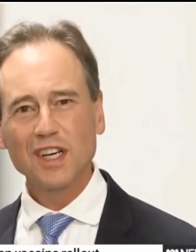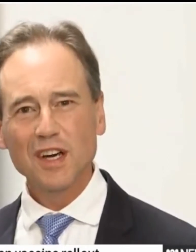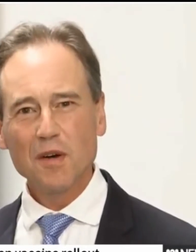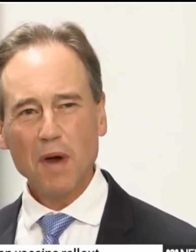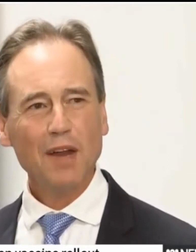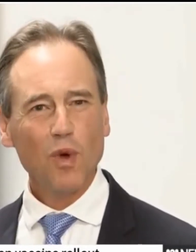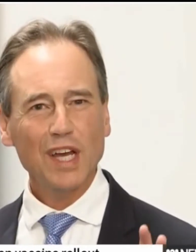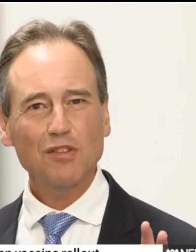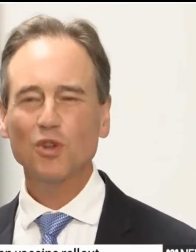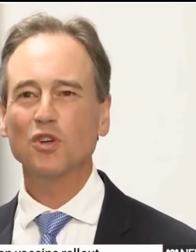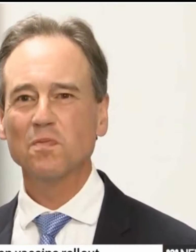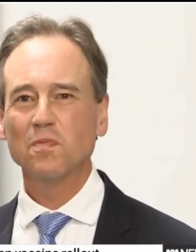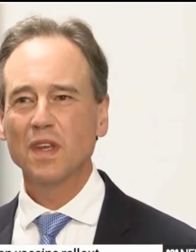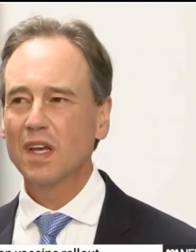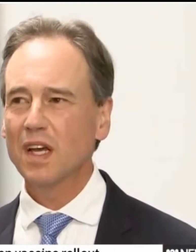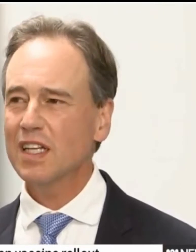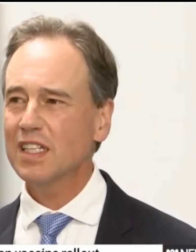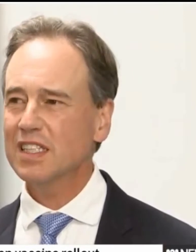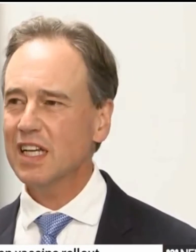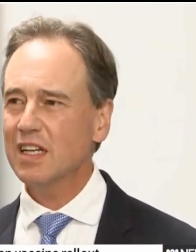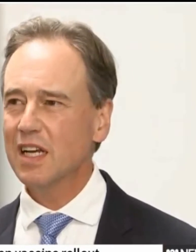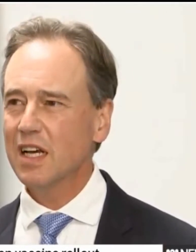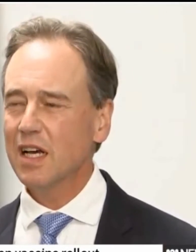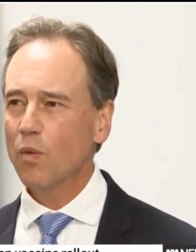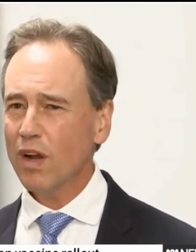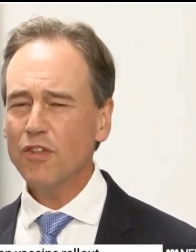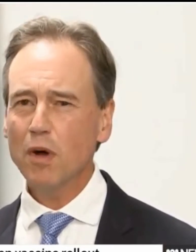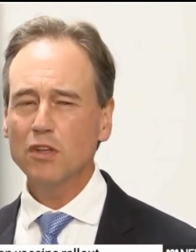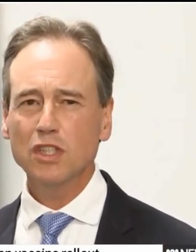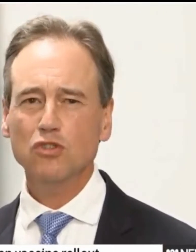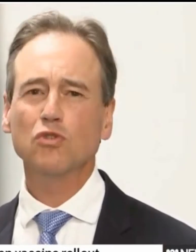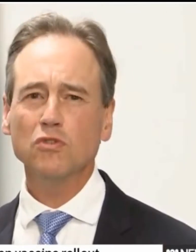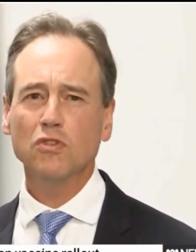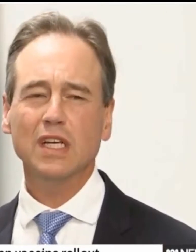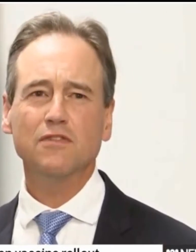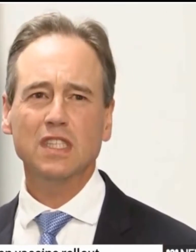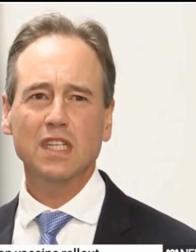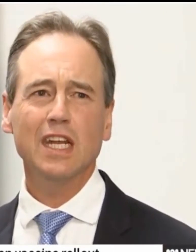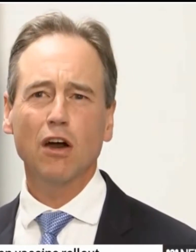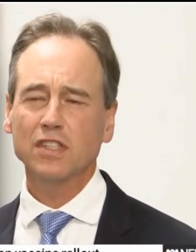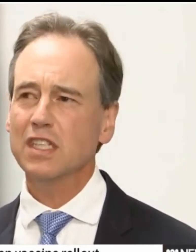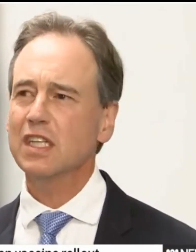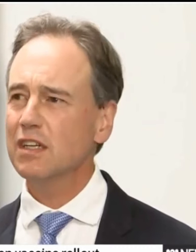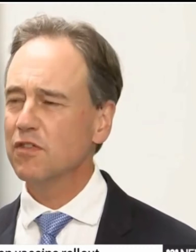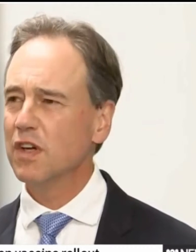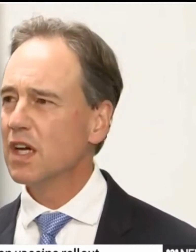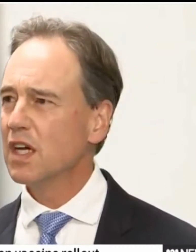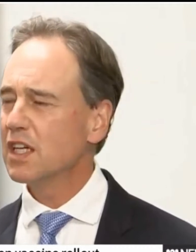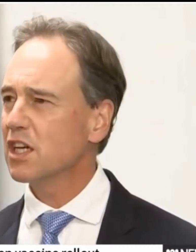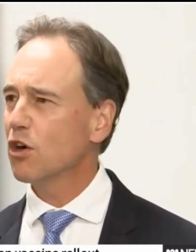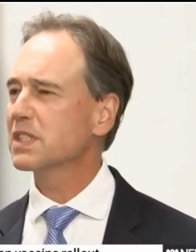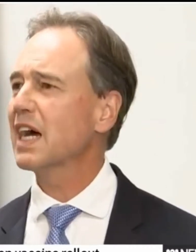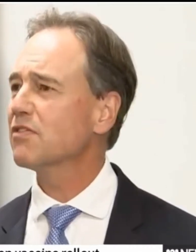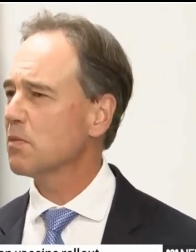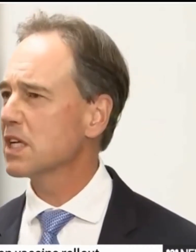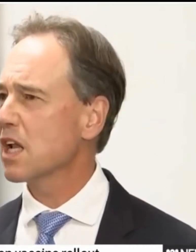stopped part-way through and he said, one of the most extraordinary gifts that any of us can give is